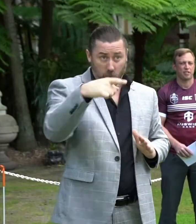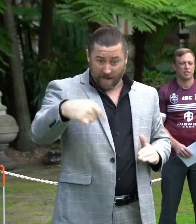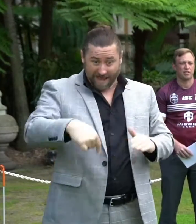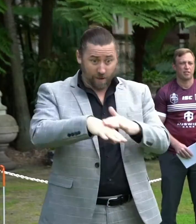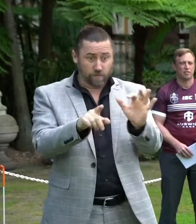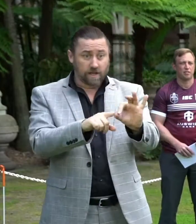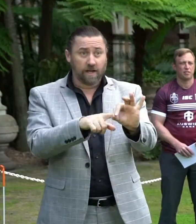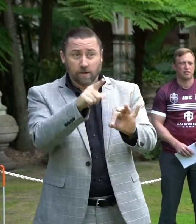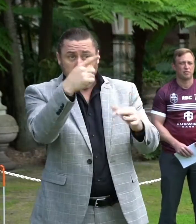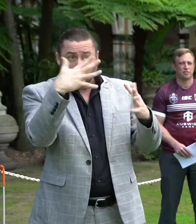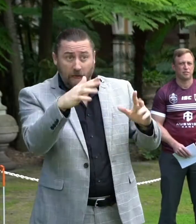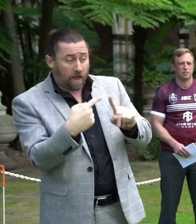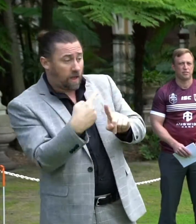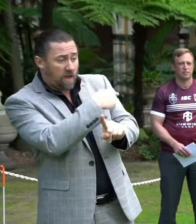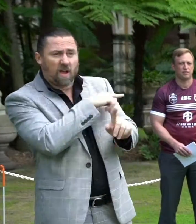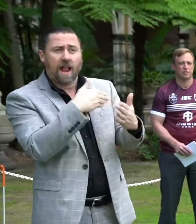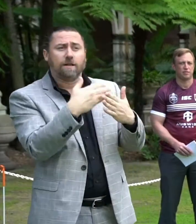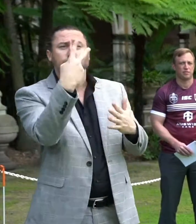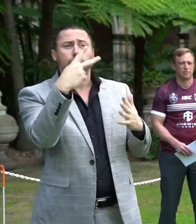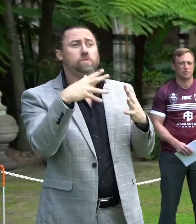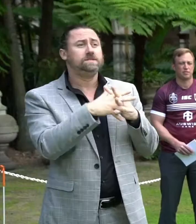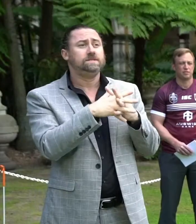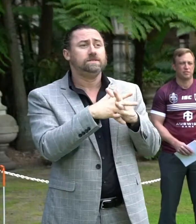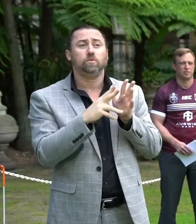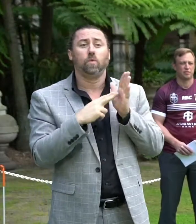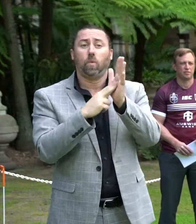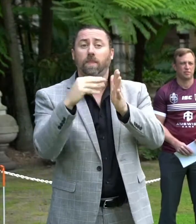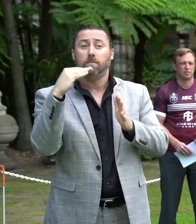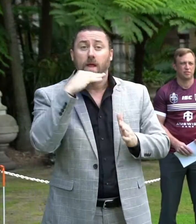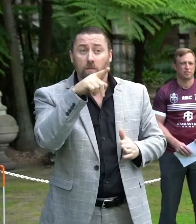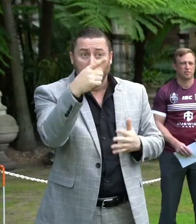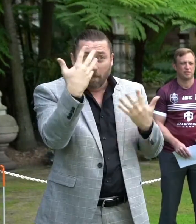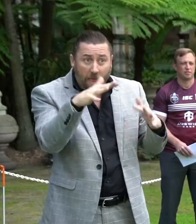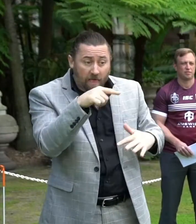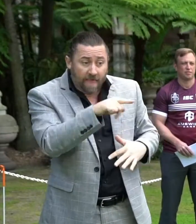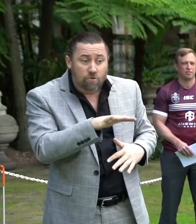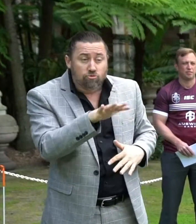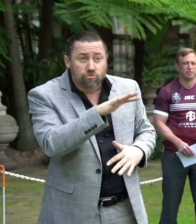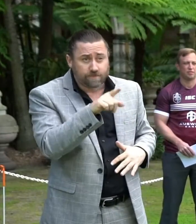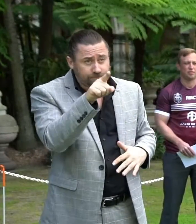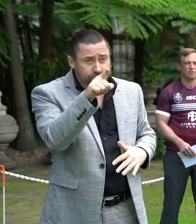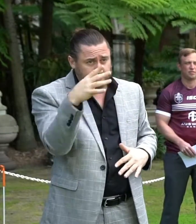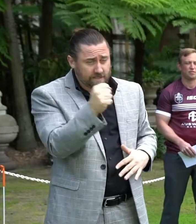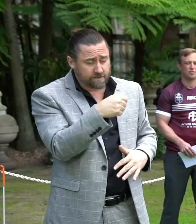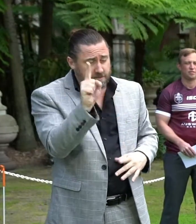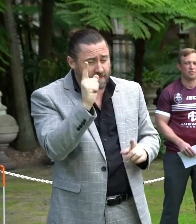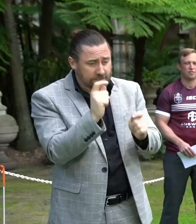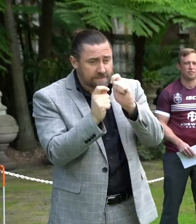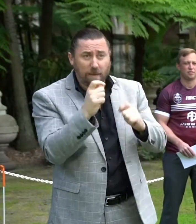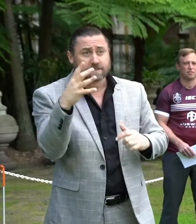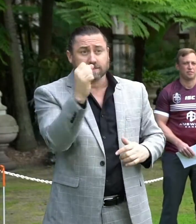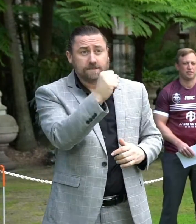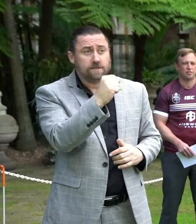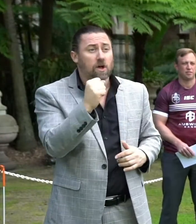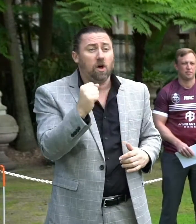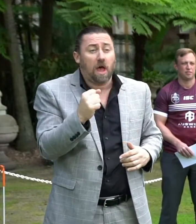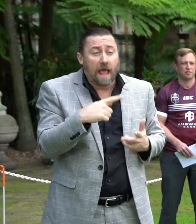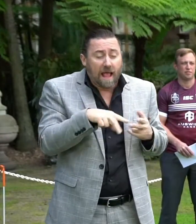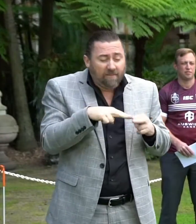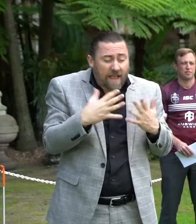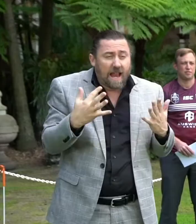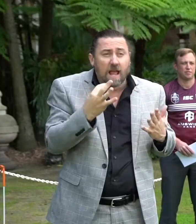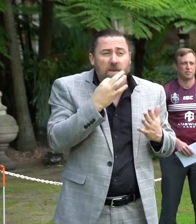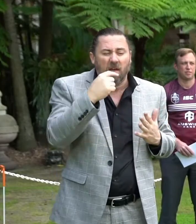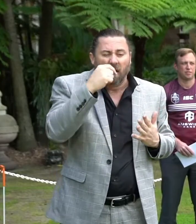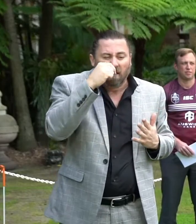you have travelled in the last 14 days to North Melbourne, that you should immediately get tested if you have any symptoms, no matter how mild,